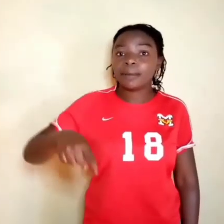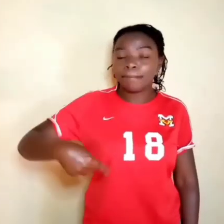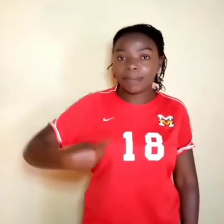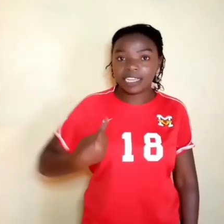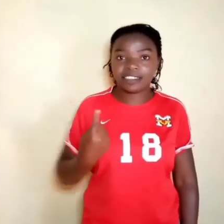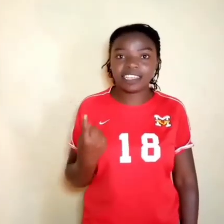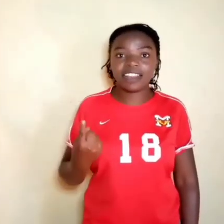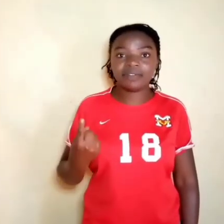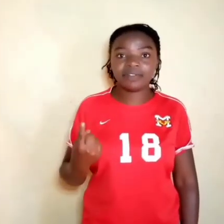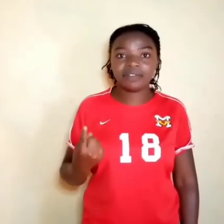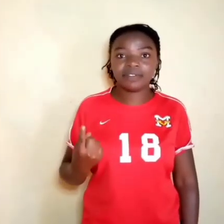myself,